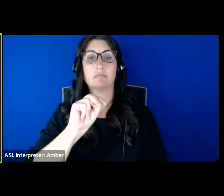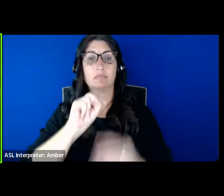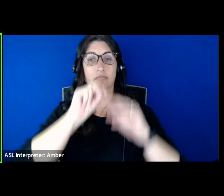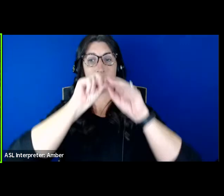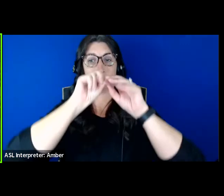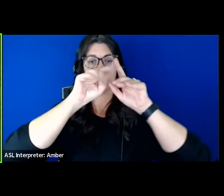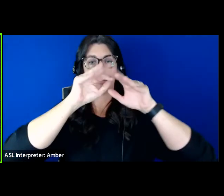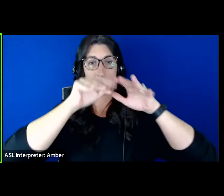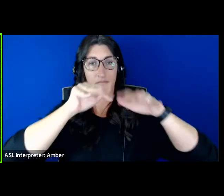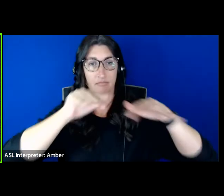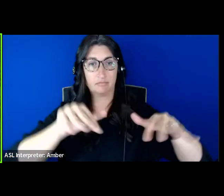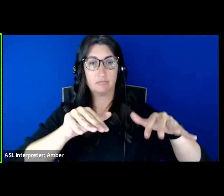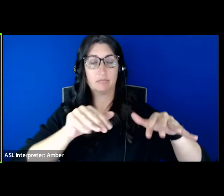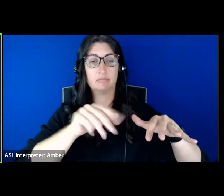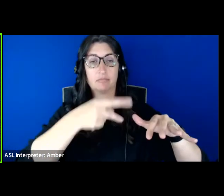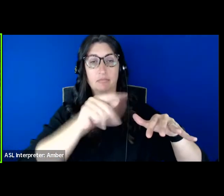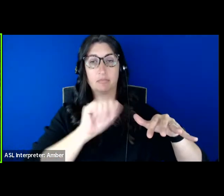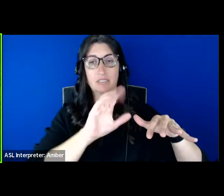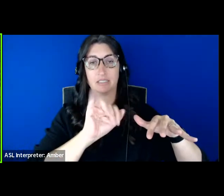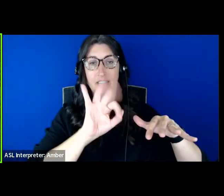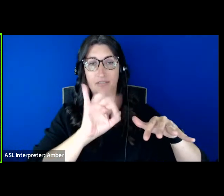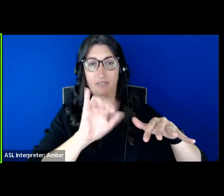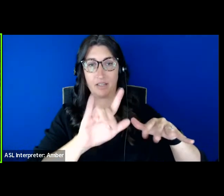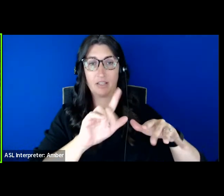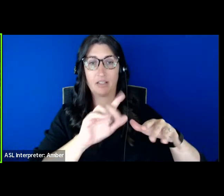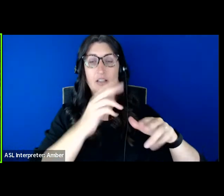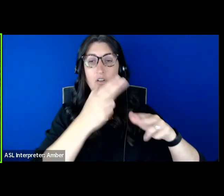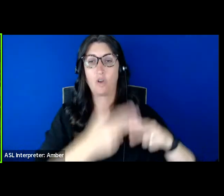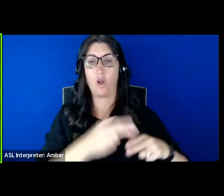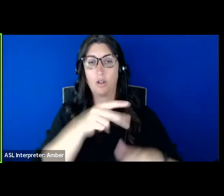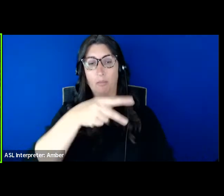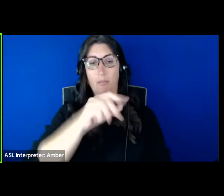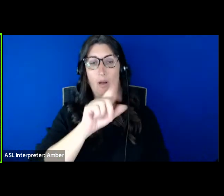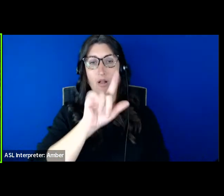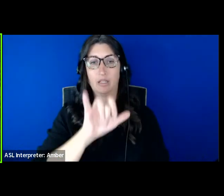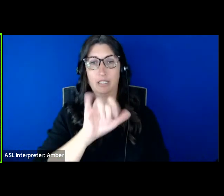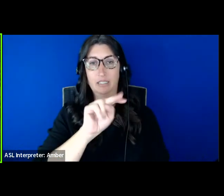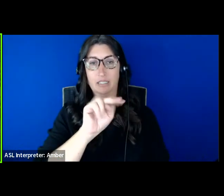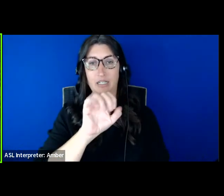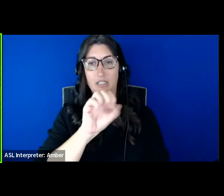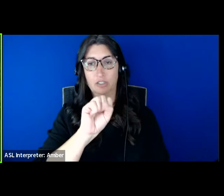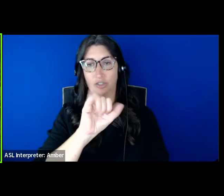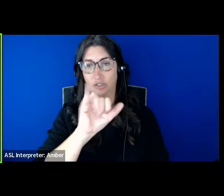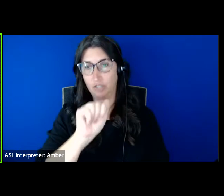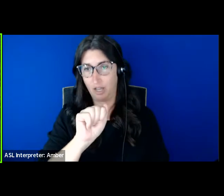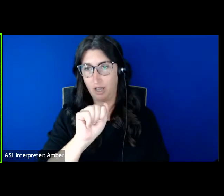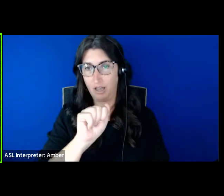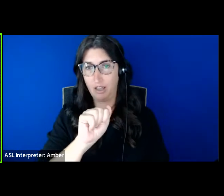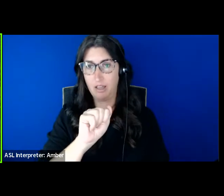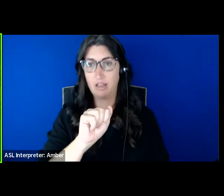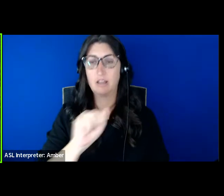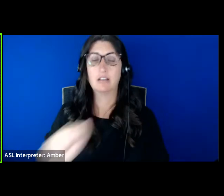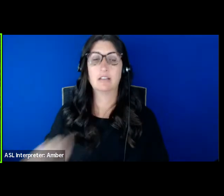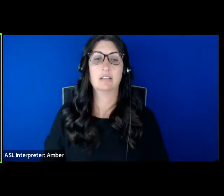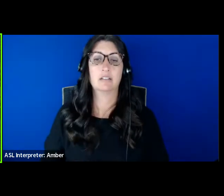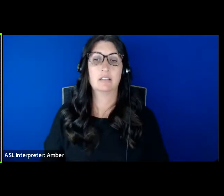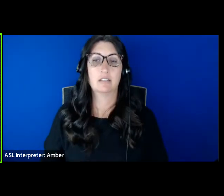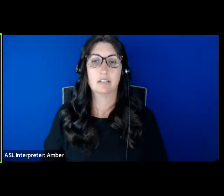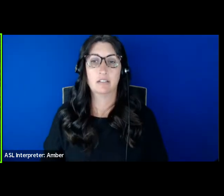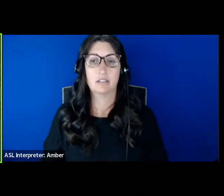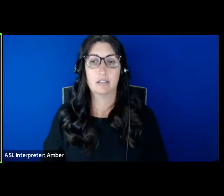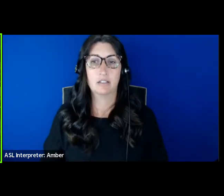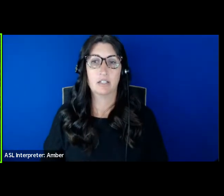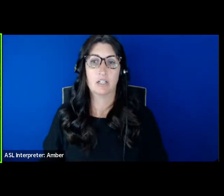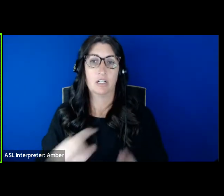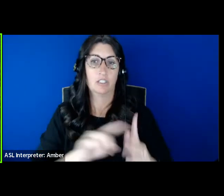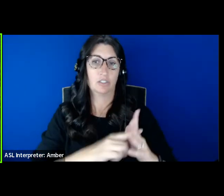Pacific, especially a place called Polynesia. And from there, starting in Tonga, it moved from